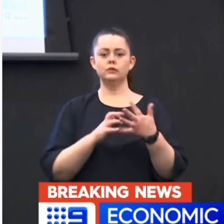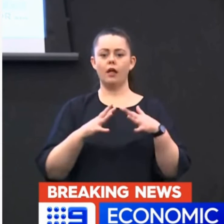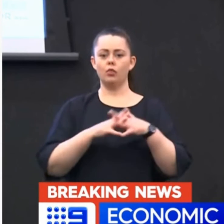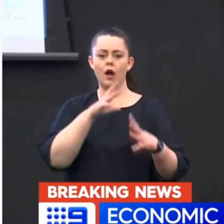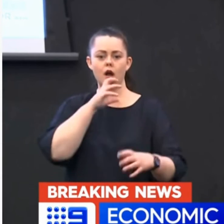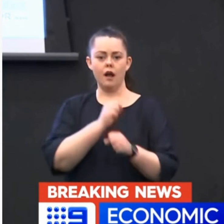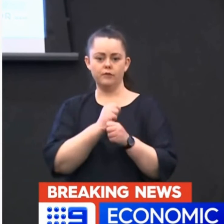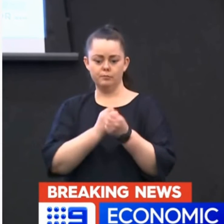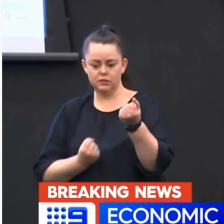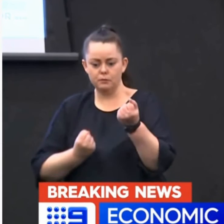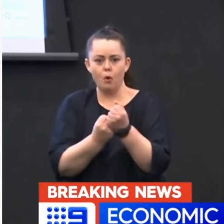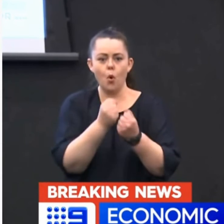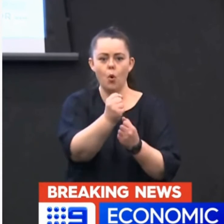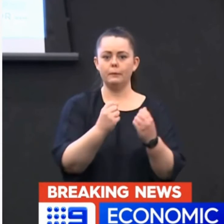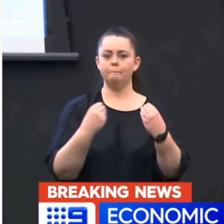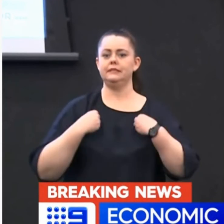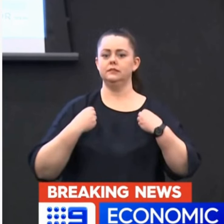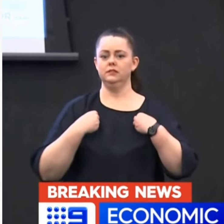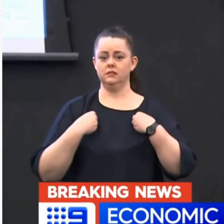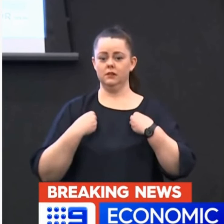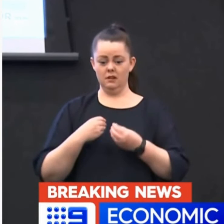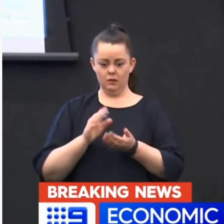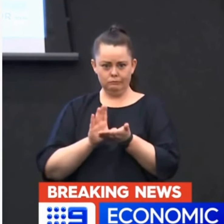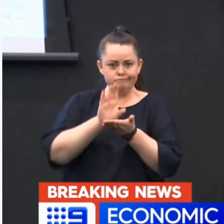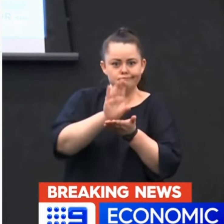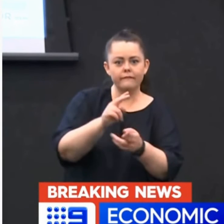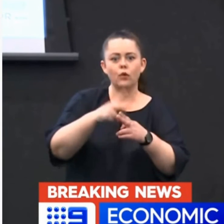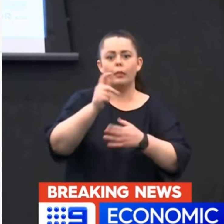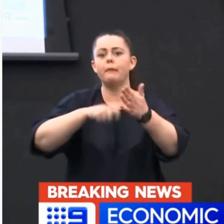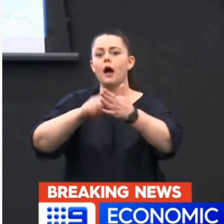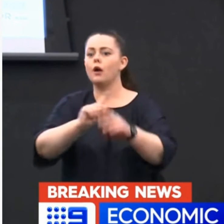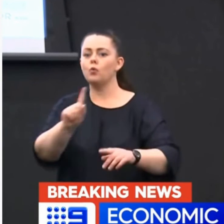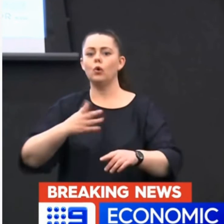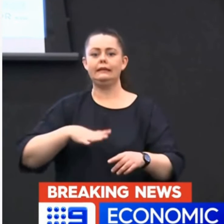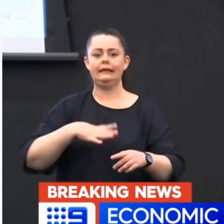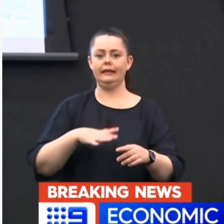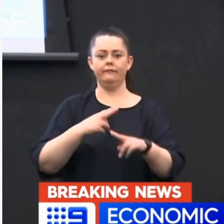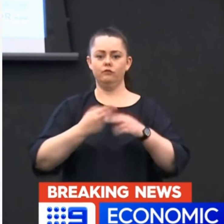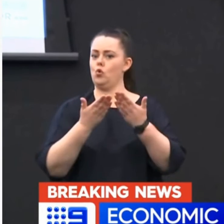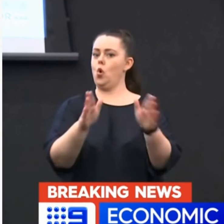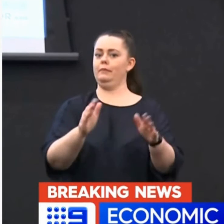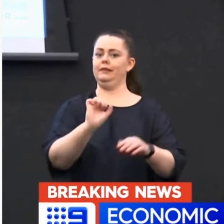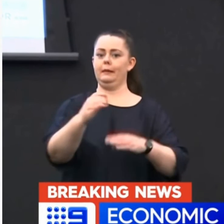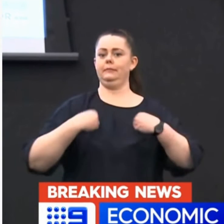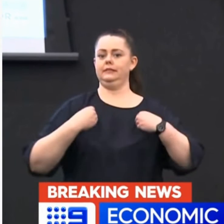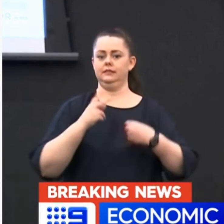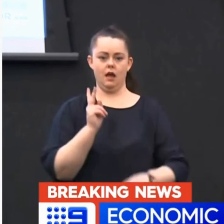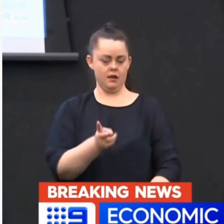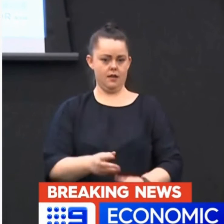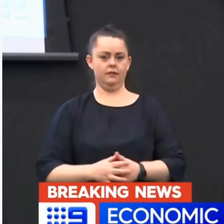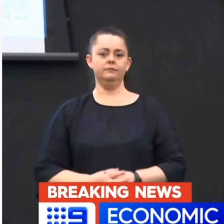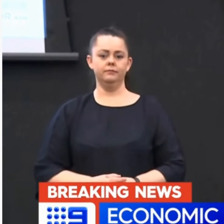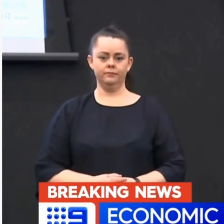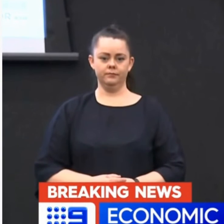inventory so that they can get their doors reopened and start trading again as soon as possible. The third thing that we're doing is focus on